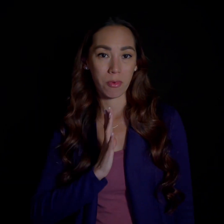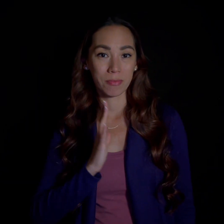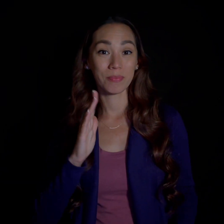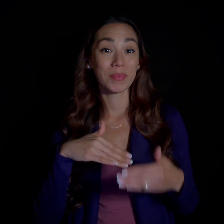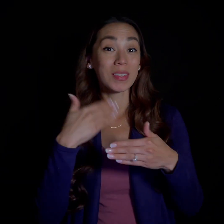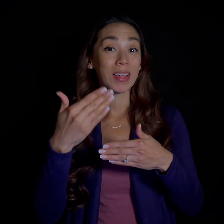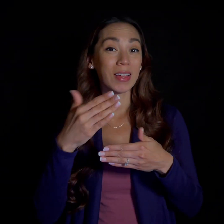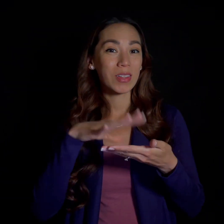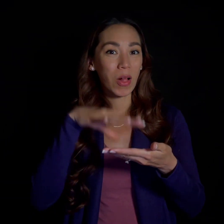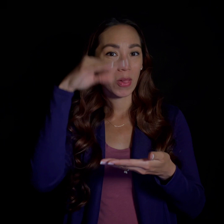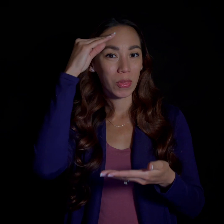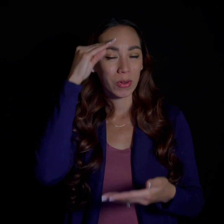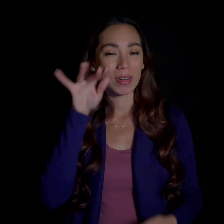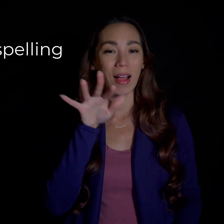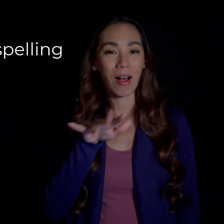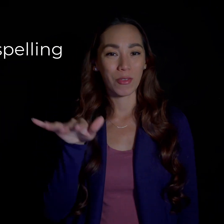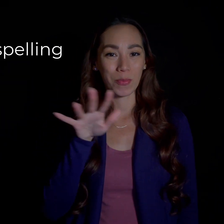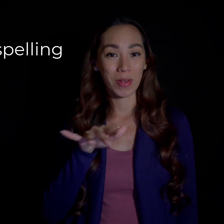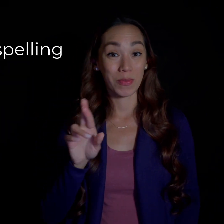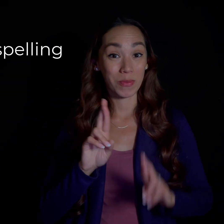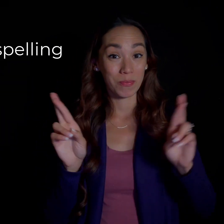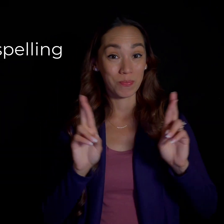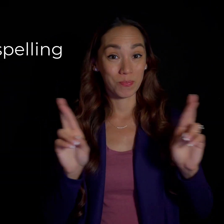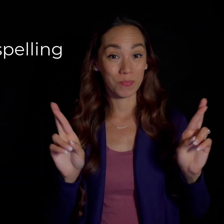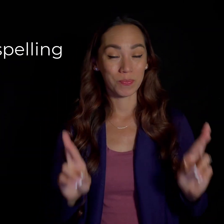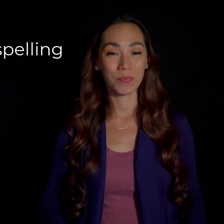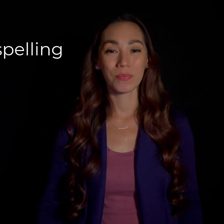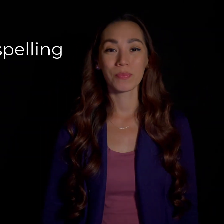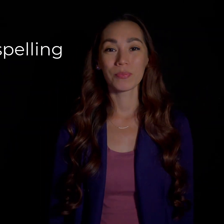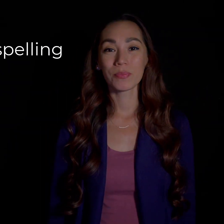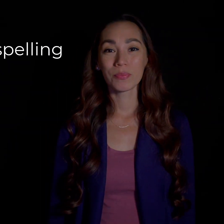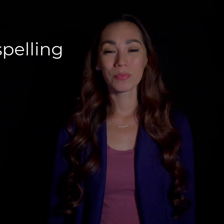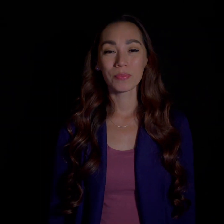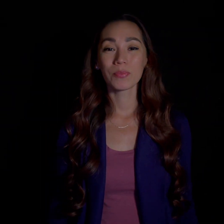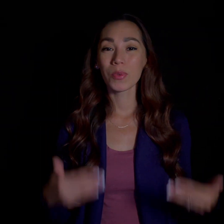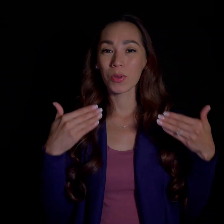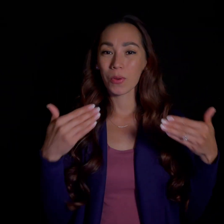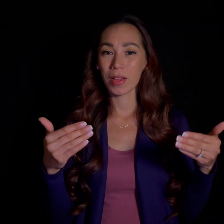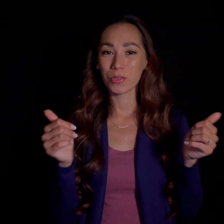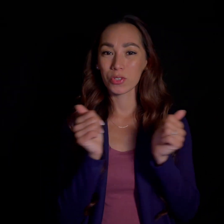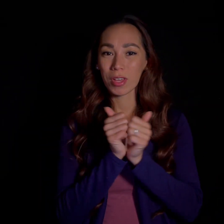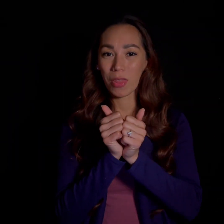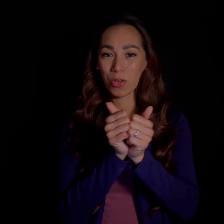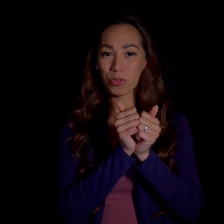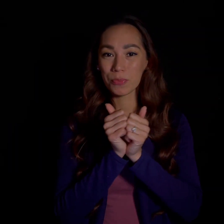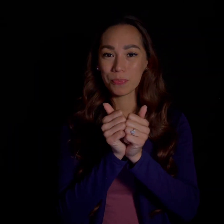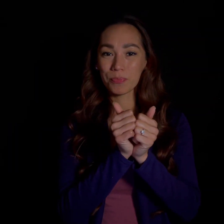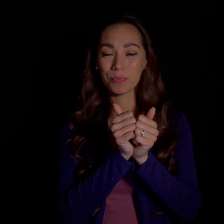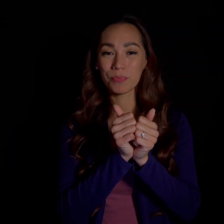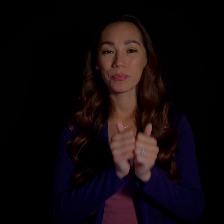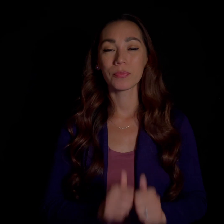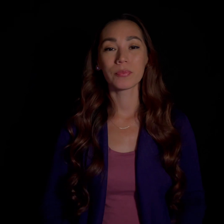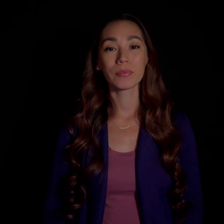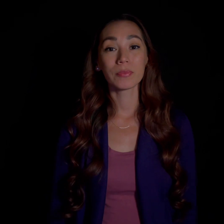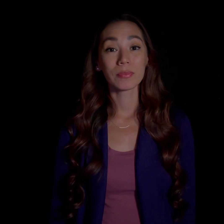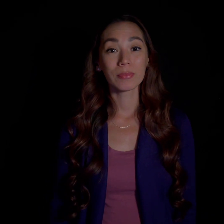informal. Next, I'd like you to join me in learning the alphabet. Ready? Let's go ahead and do this